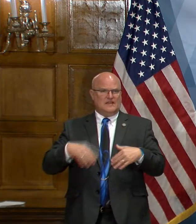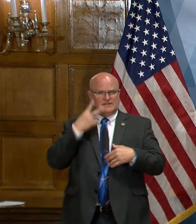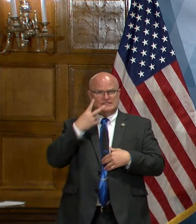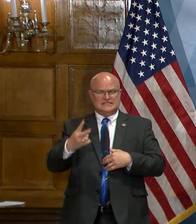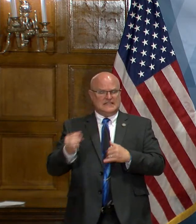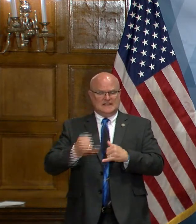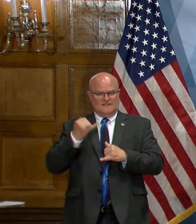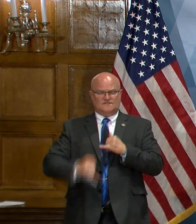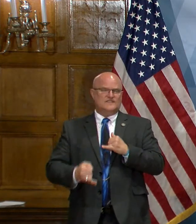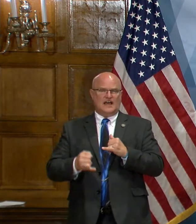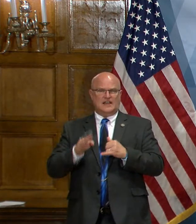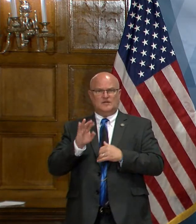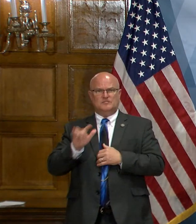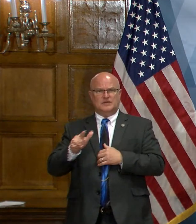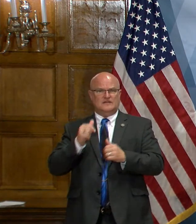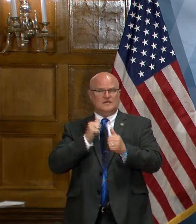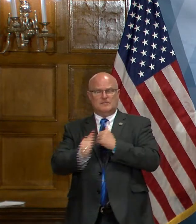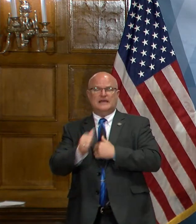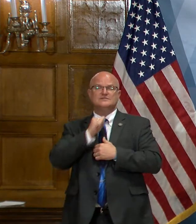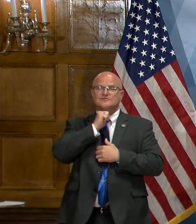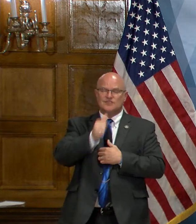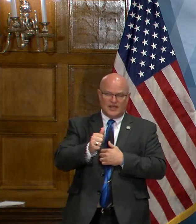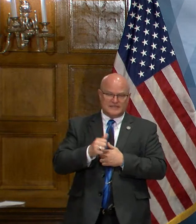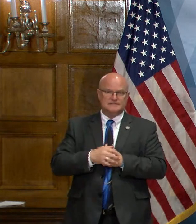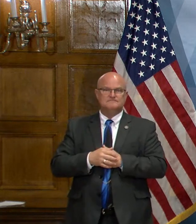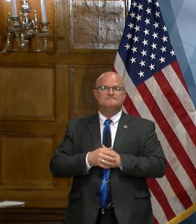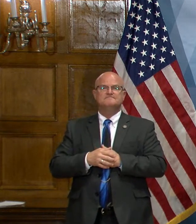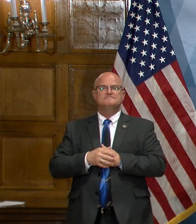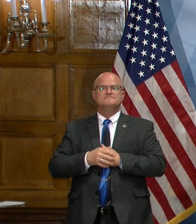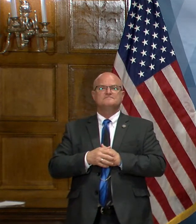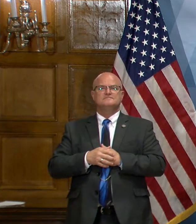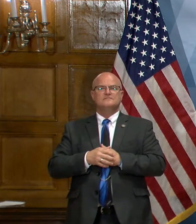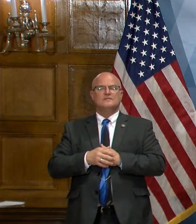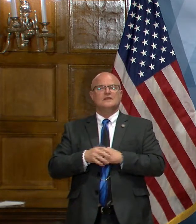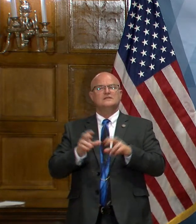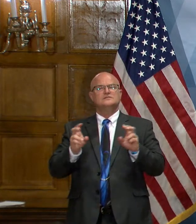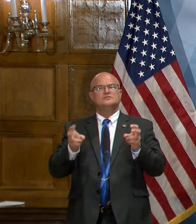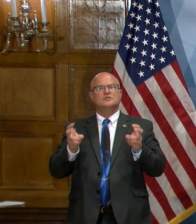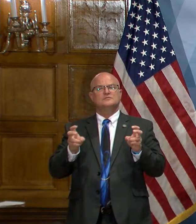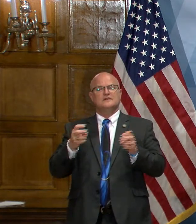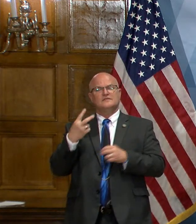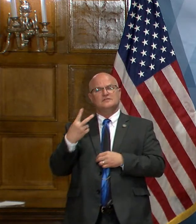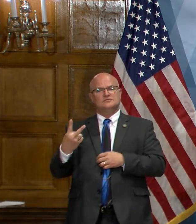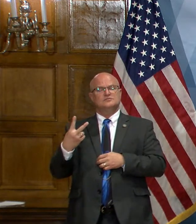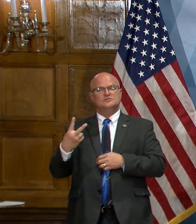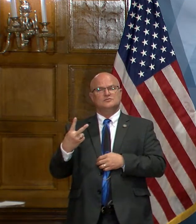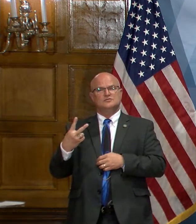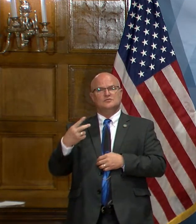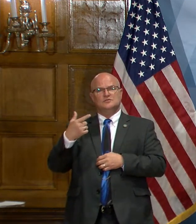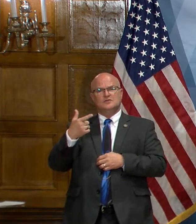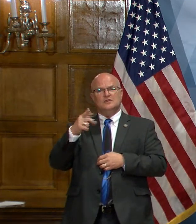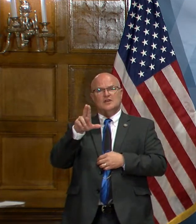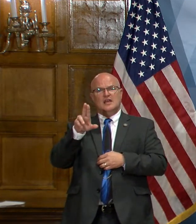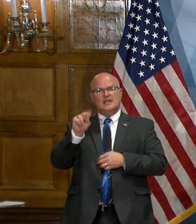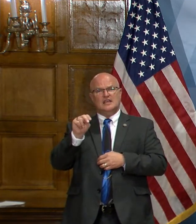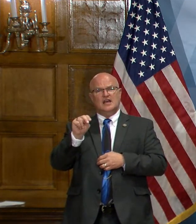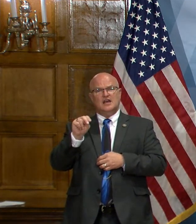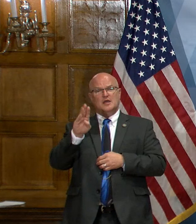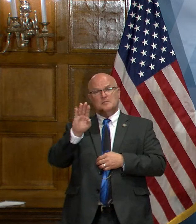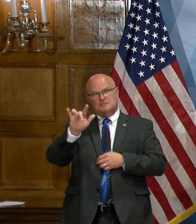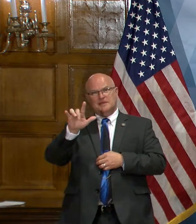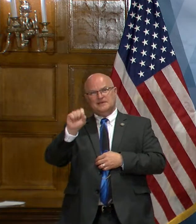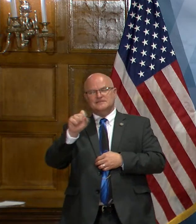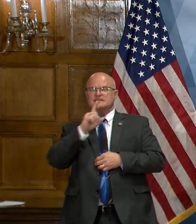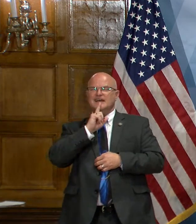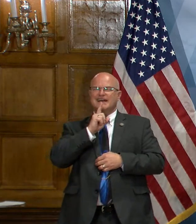haven't seen the final product and whether it passes or not. And in terms of the two, we call them gun